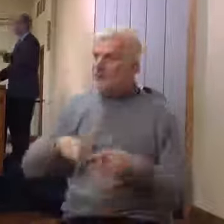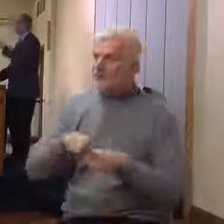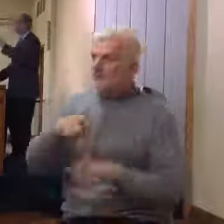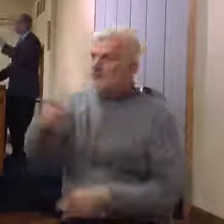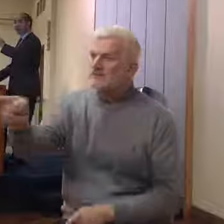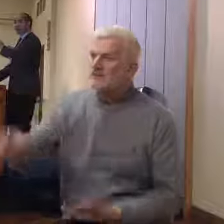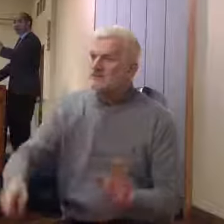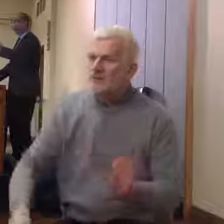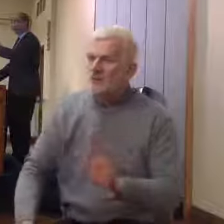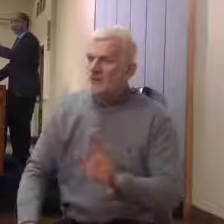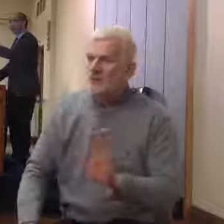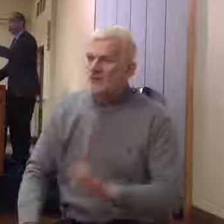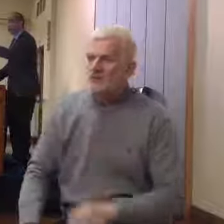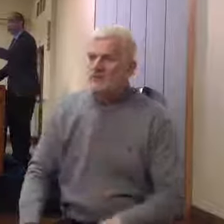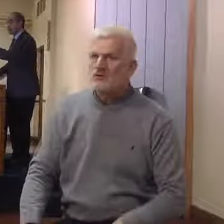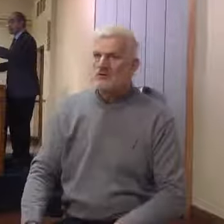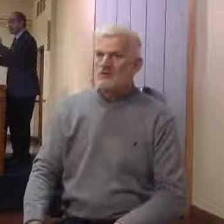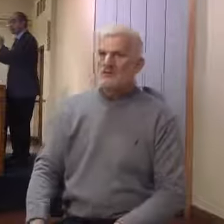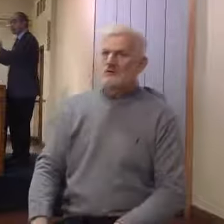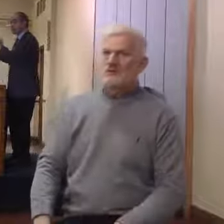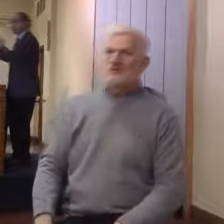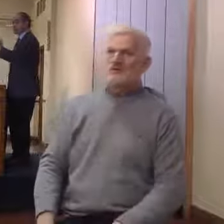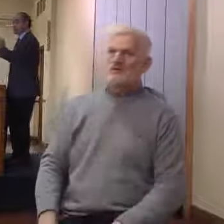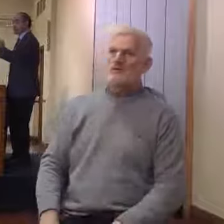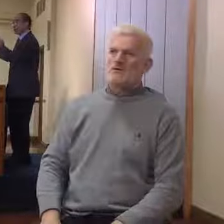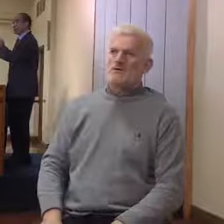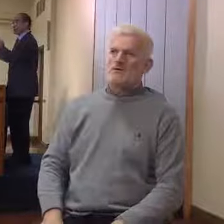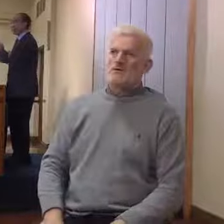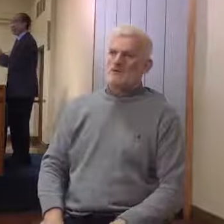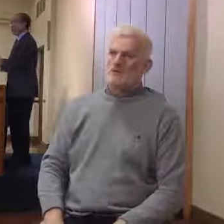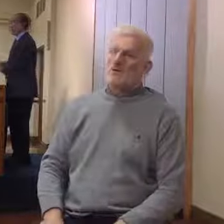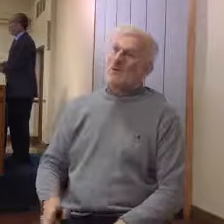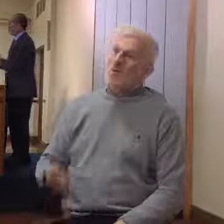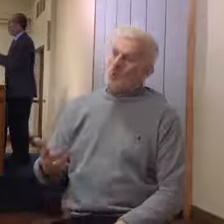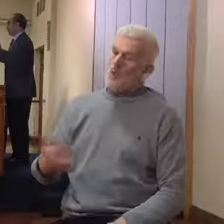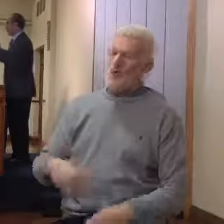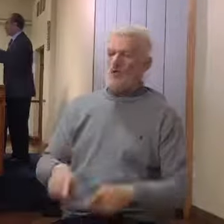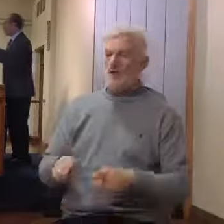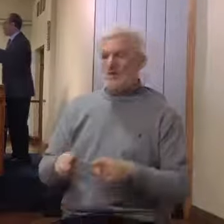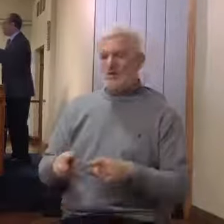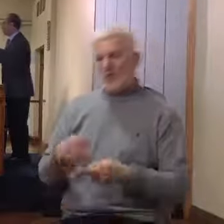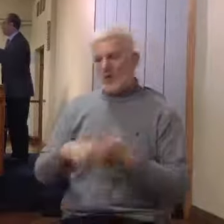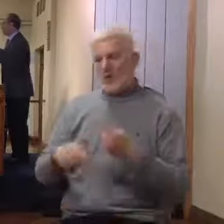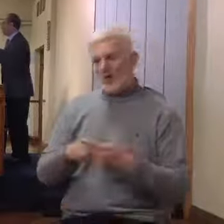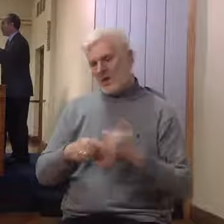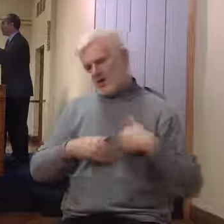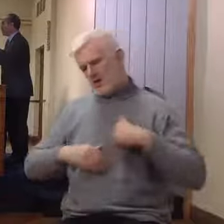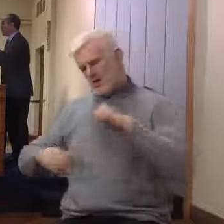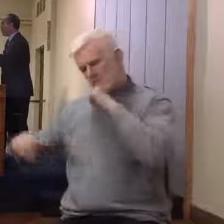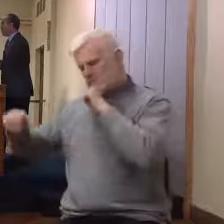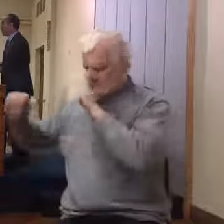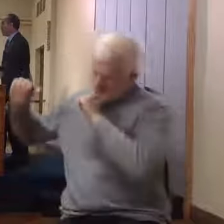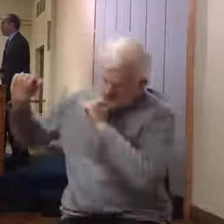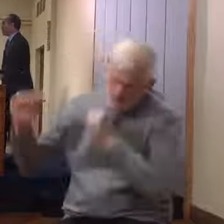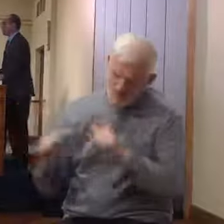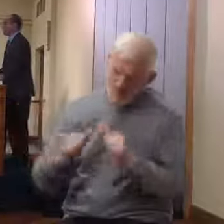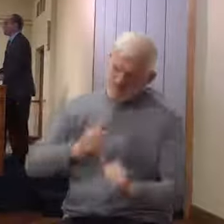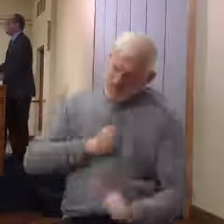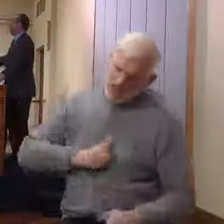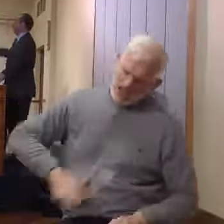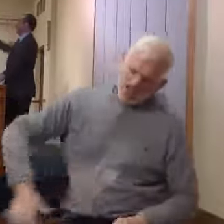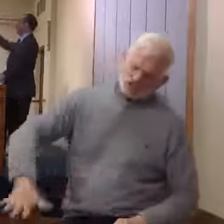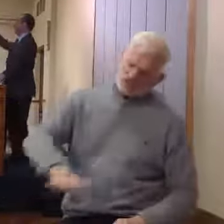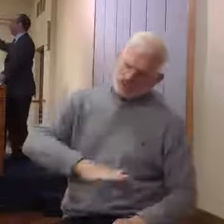but the second, we are not extremist patriots. And the extremist patriots are saying what?